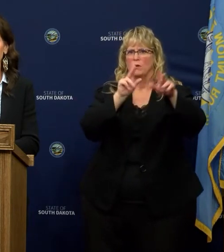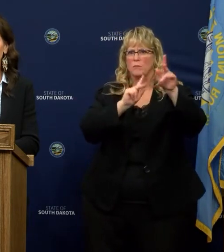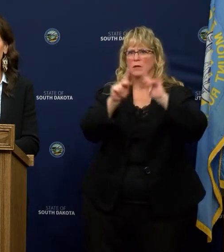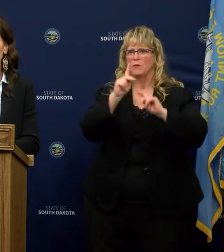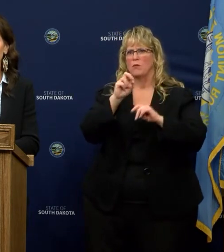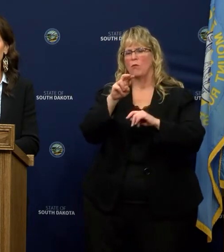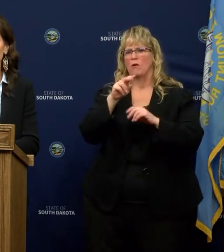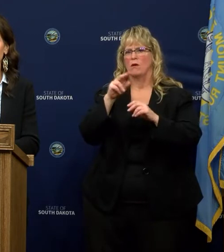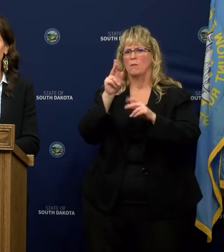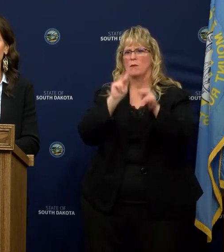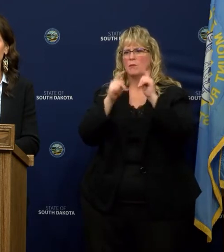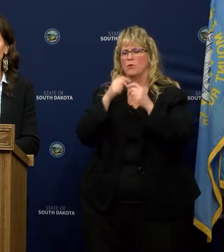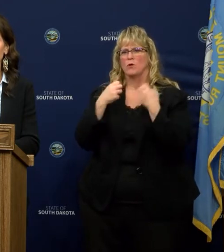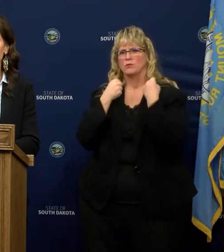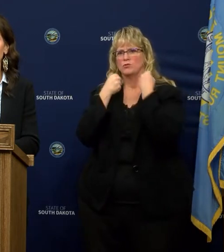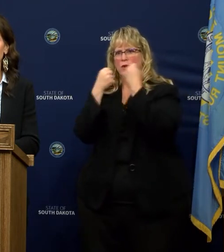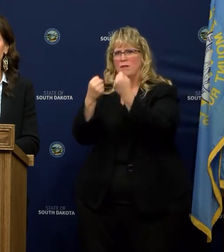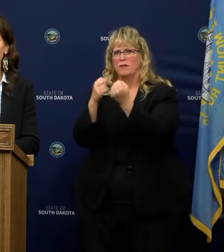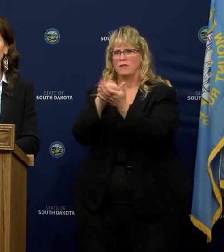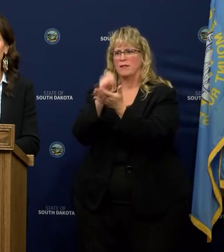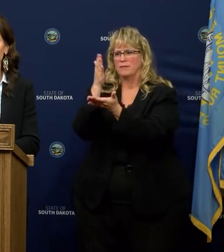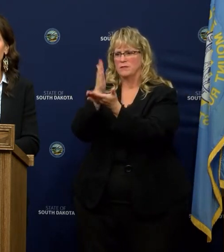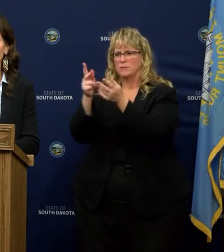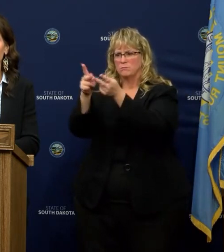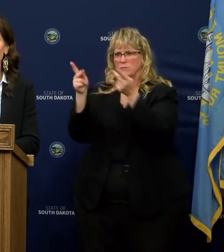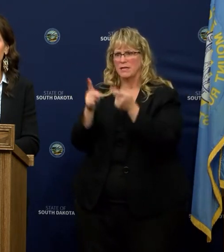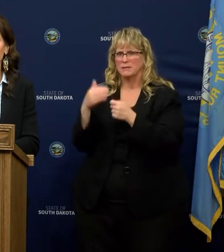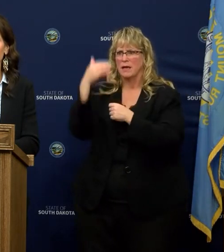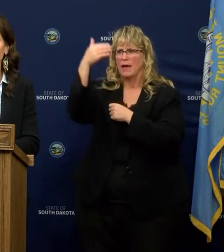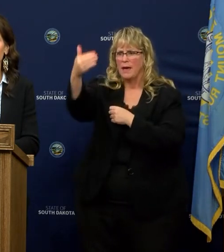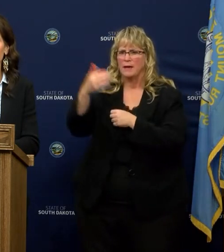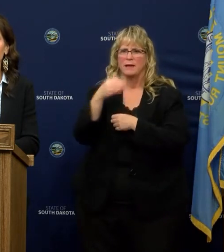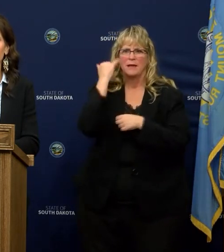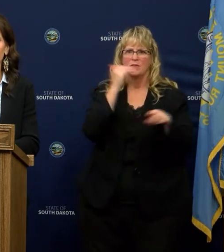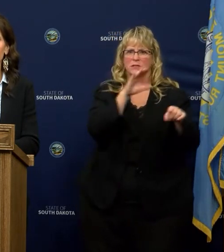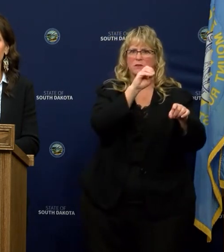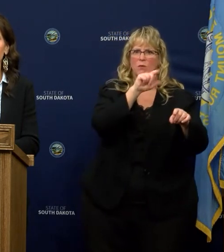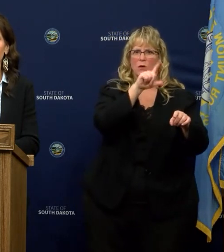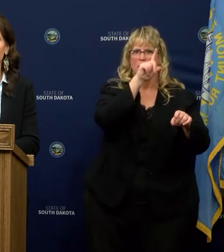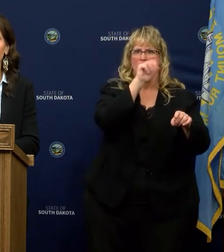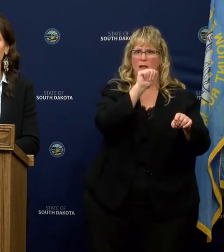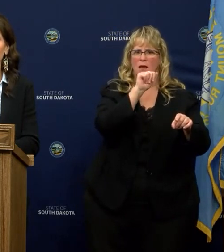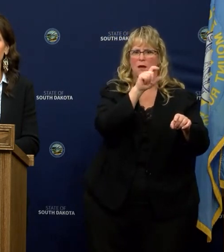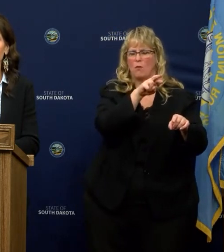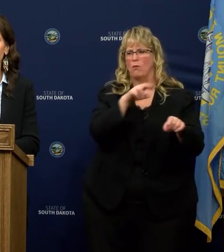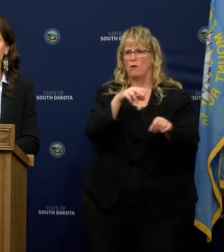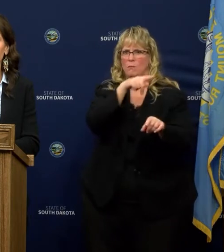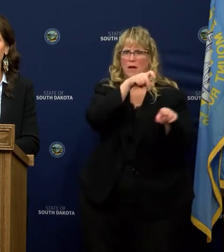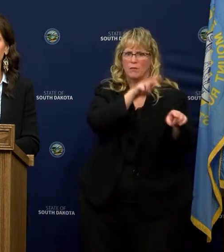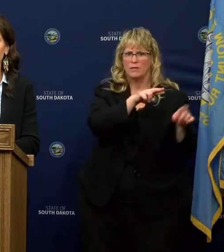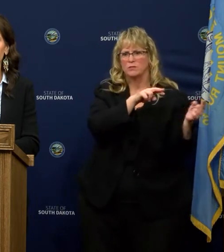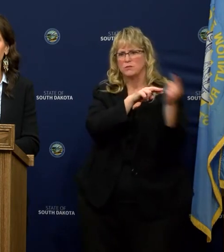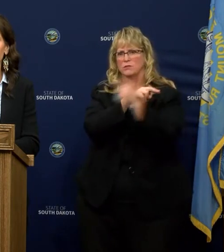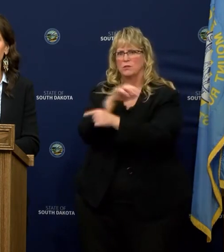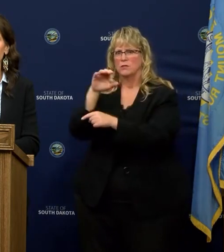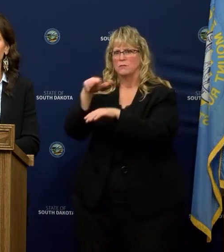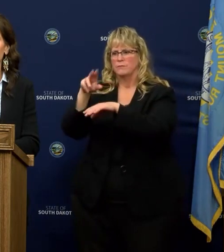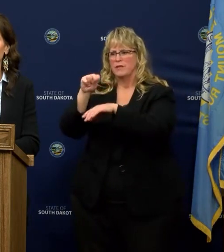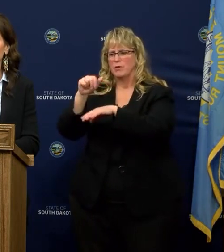travelers that there are checkpoints ahead, whether it's down at Okalala or Pine Ridge or at Cheyenne